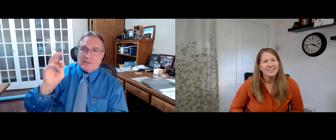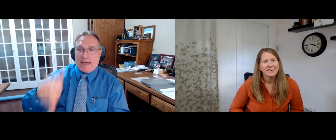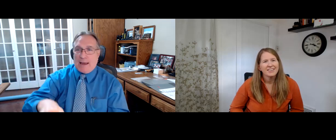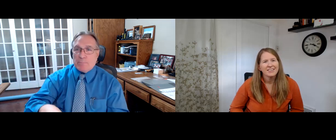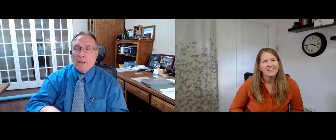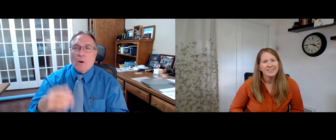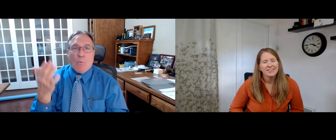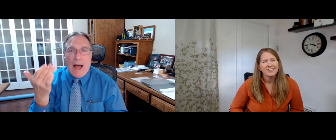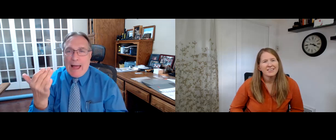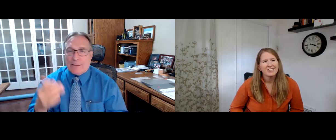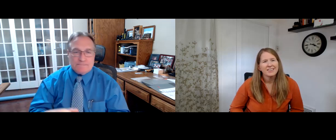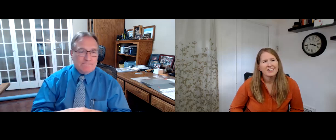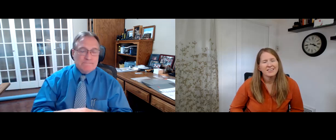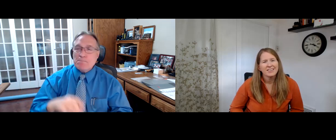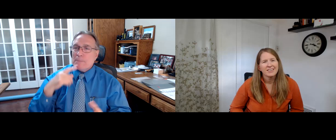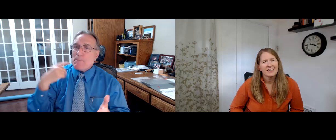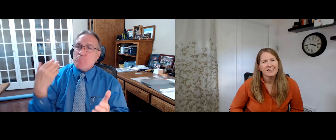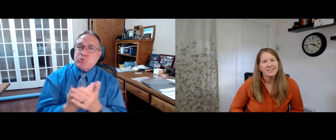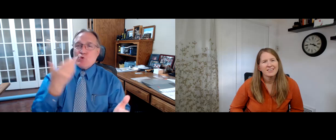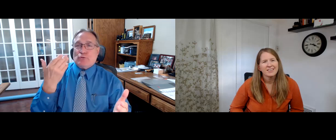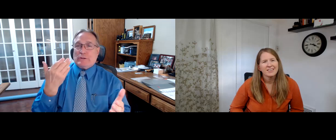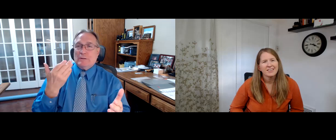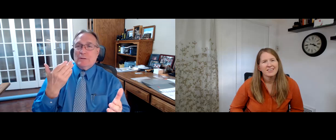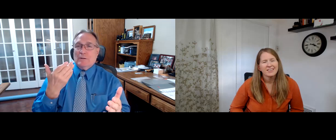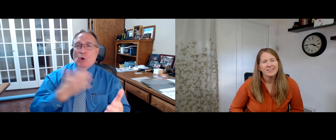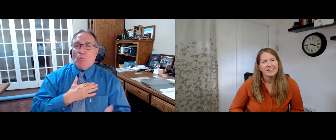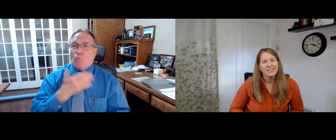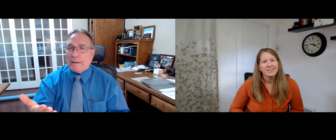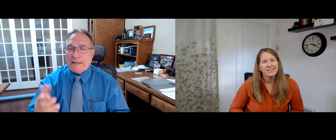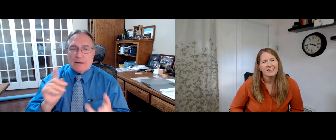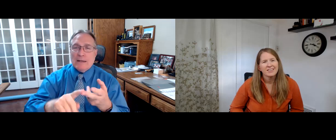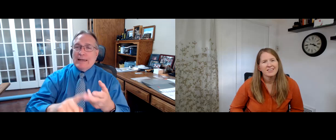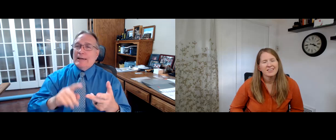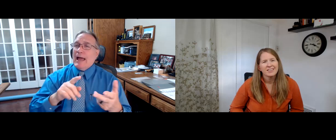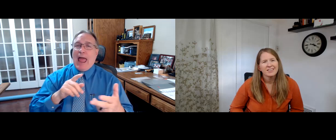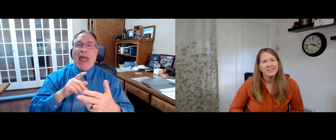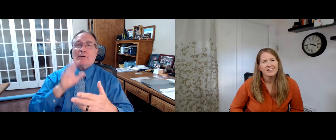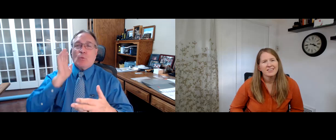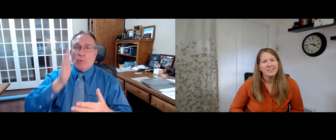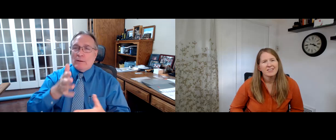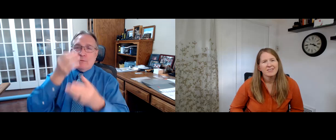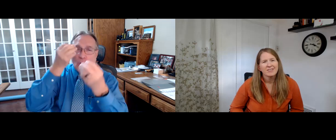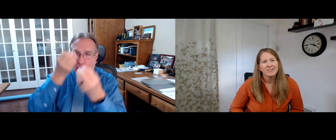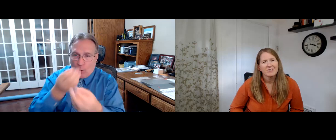Zion's camp. Why? Proved willing and will